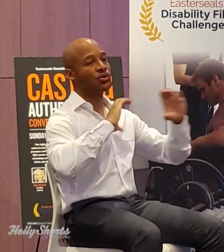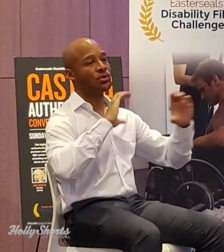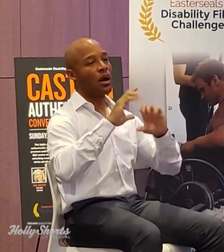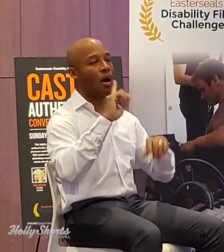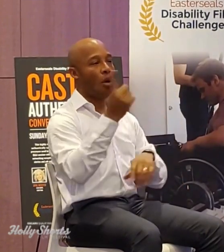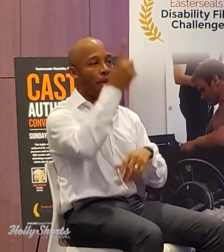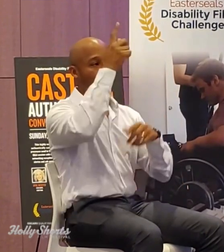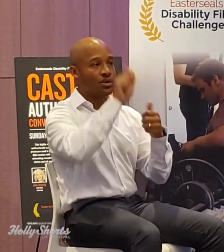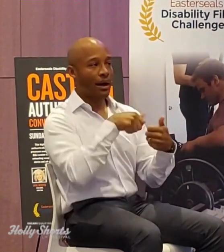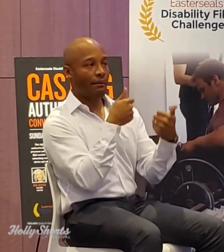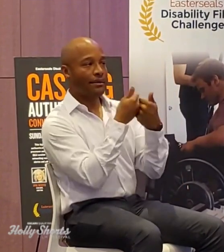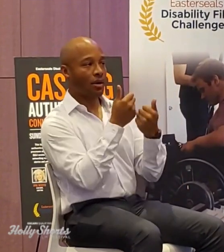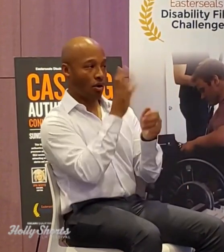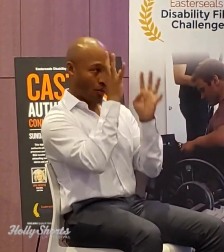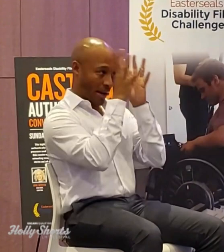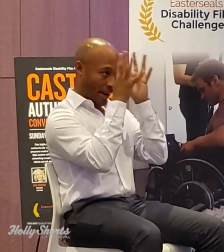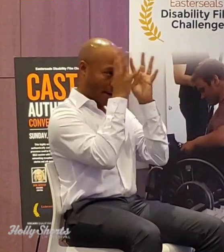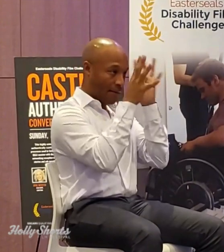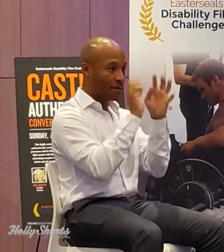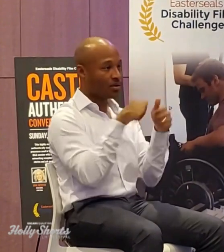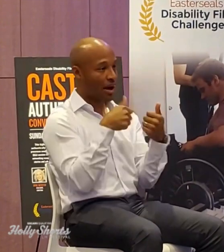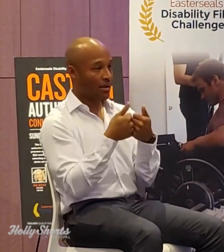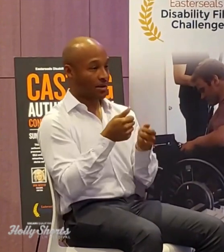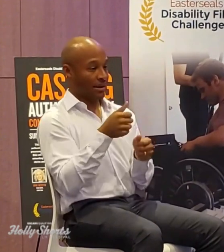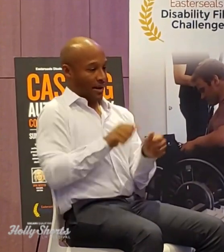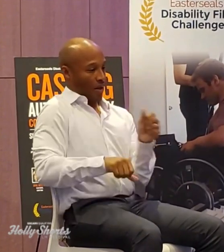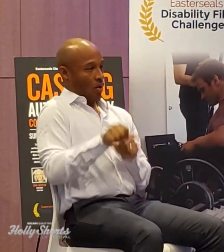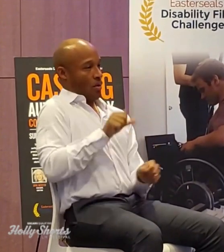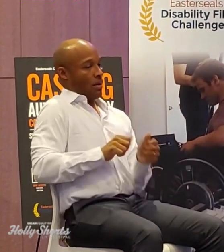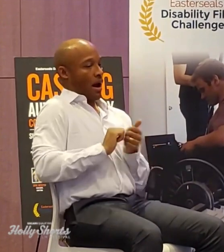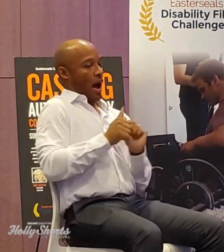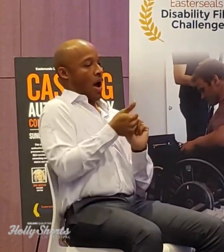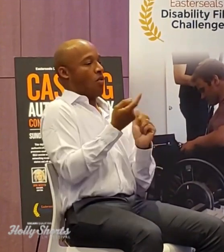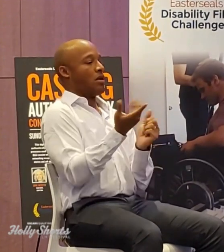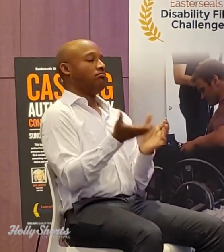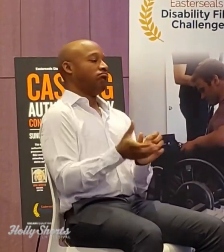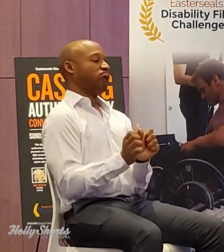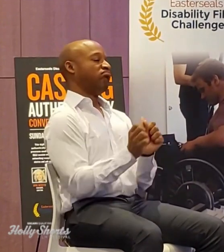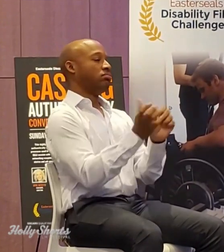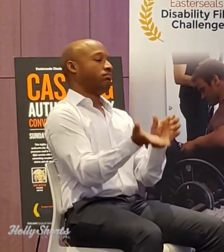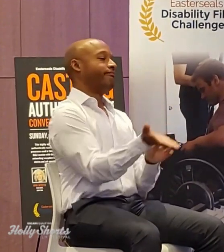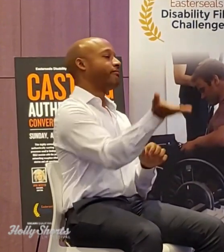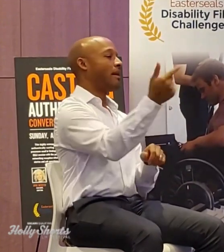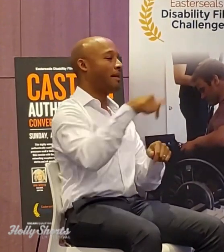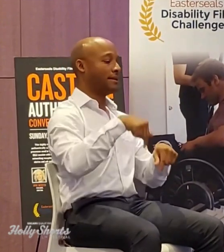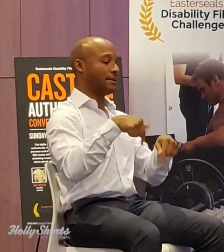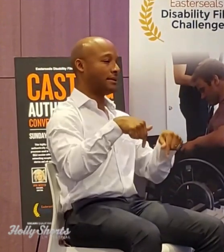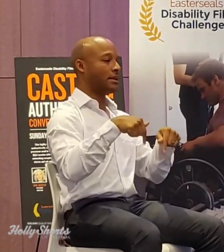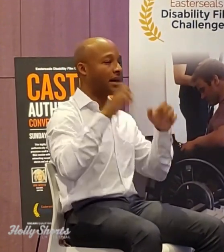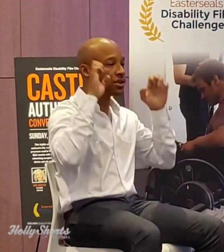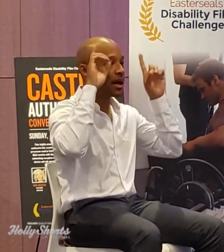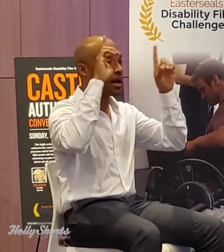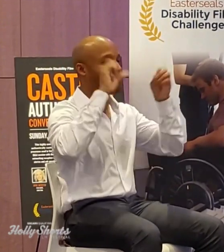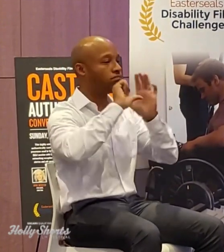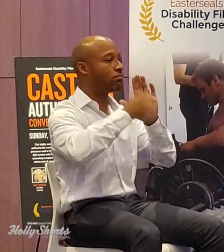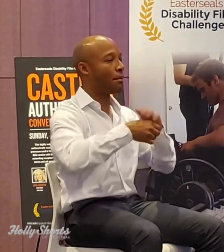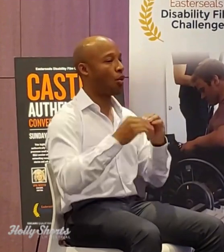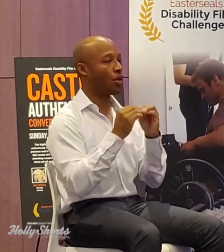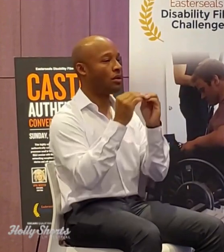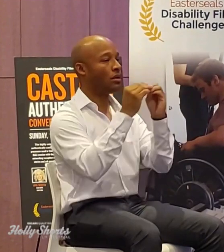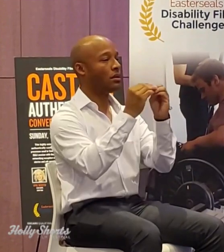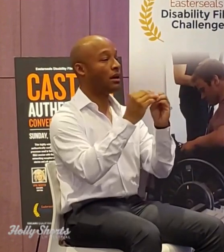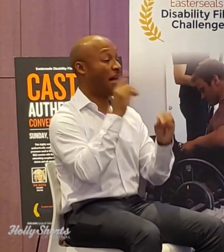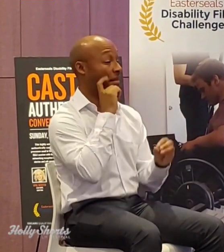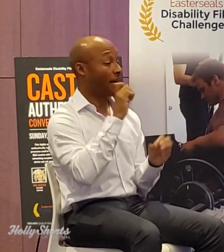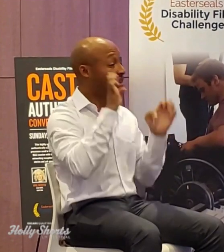always challenging our creatives and challenging each other to, how do we further this? How do we further educating? Because I think education